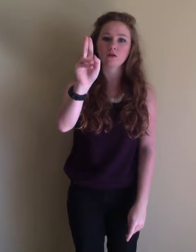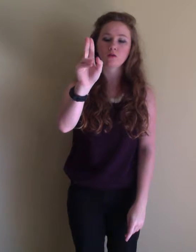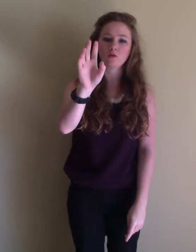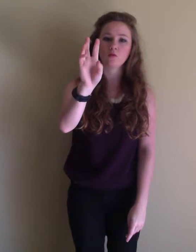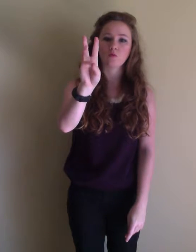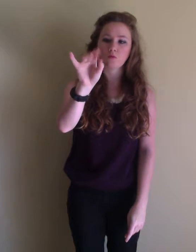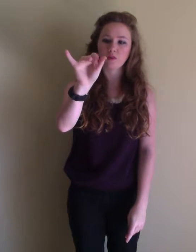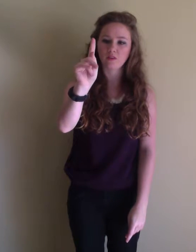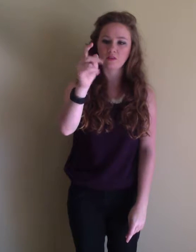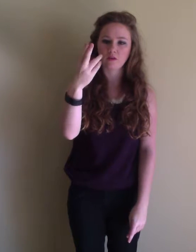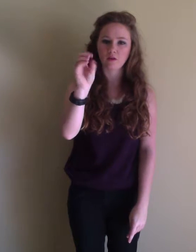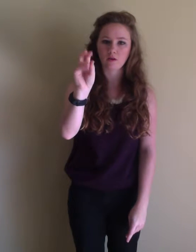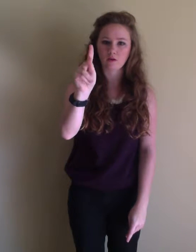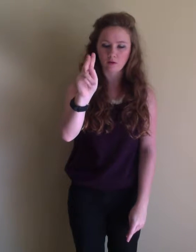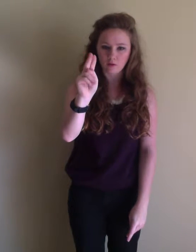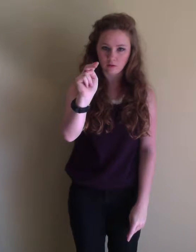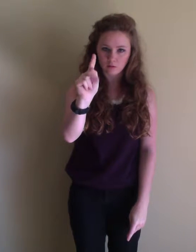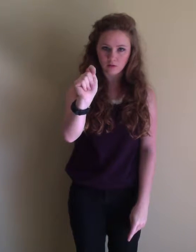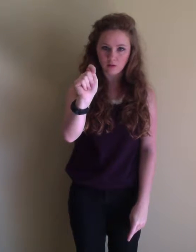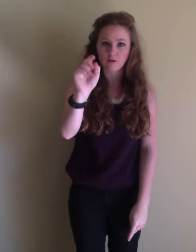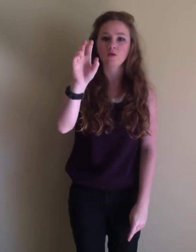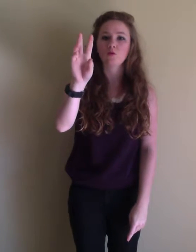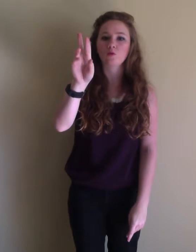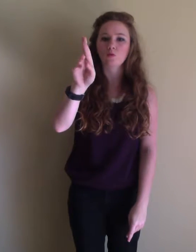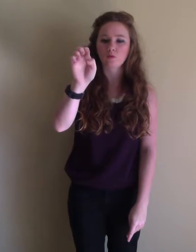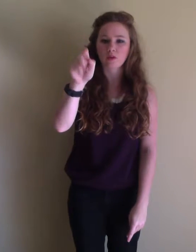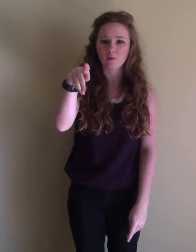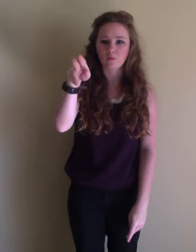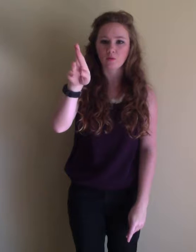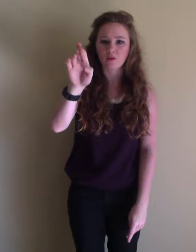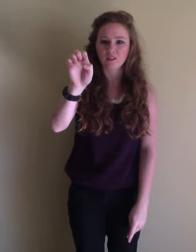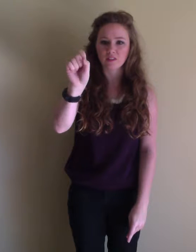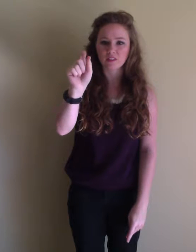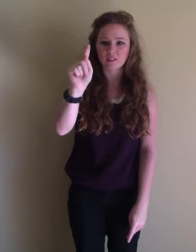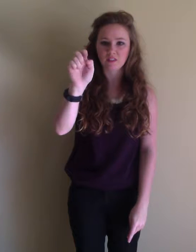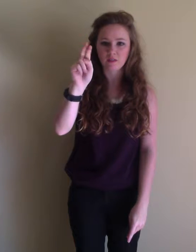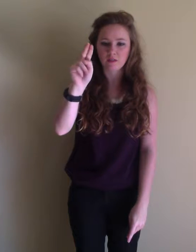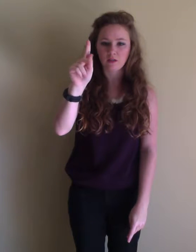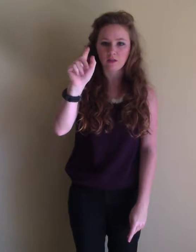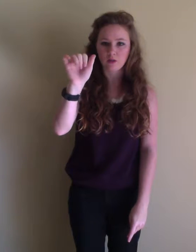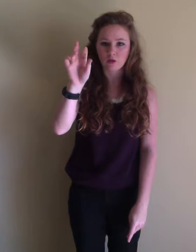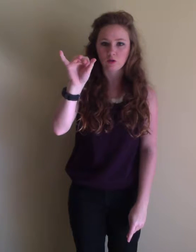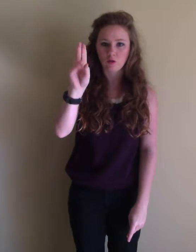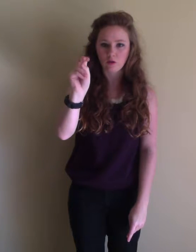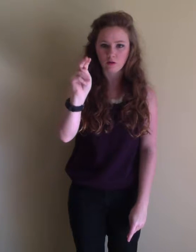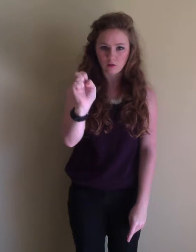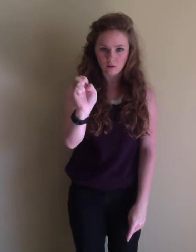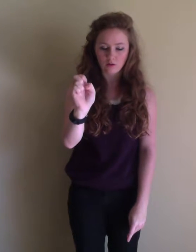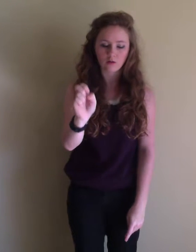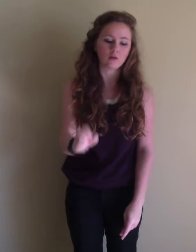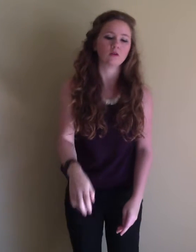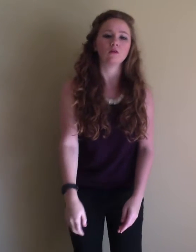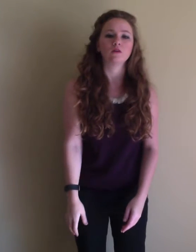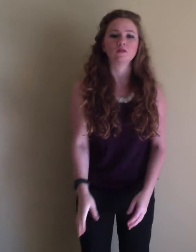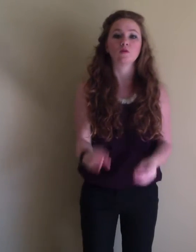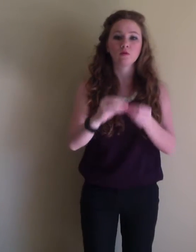representation. Right? That is the core of the colonist argument. Number 9, how did Great Britain punish the colonists for the Boston Tea Party, right? There was still this tax on